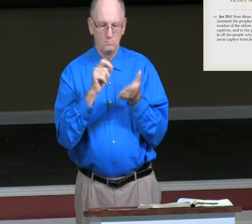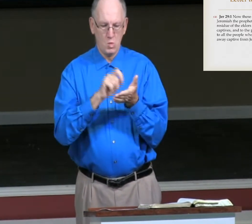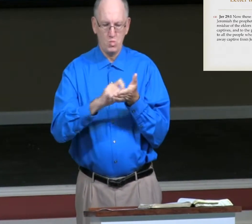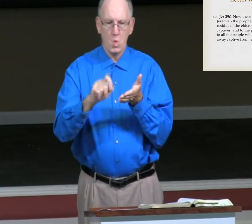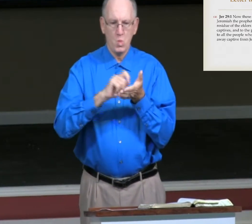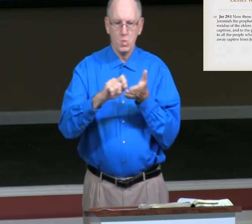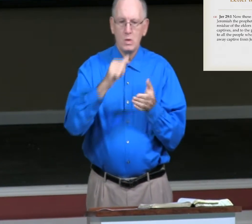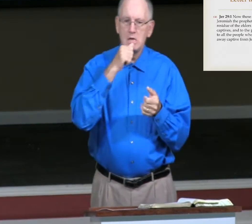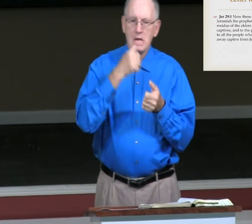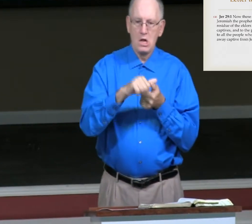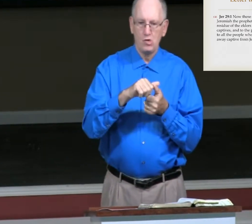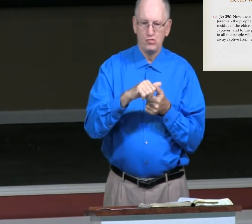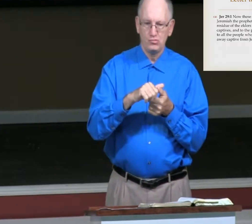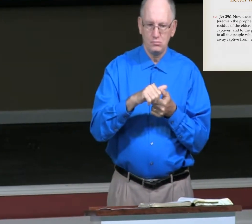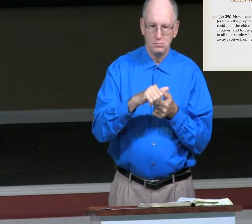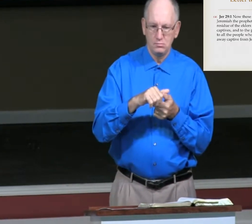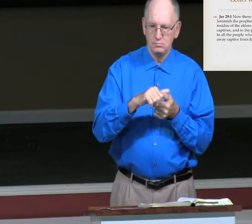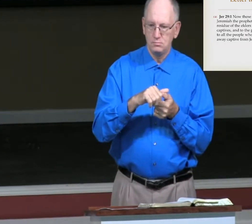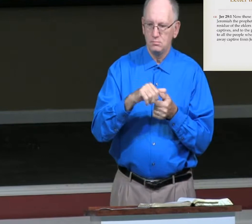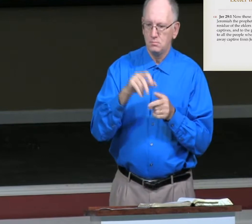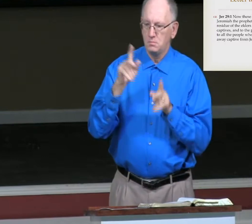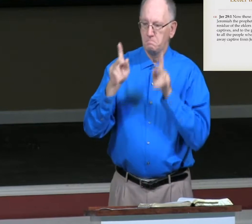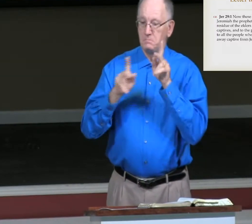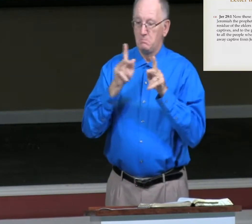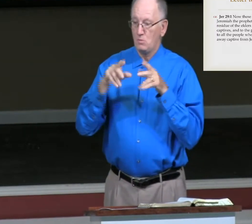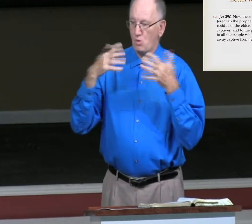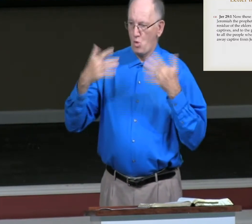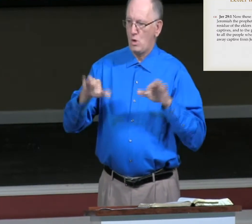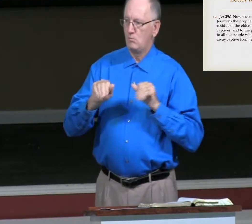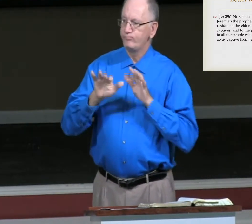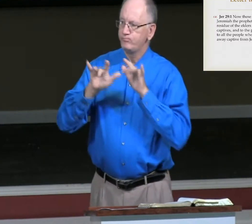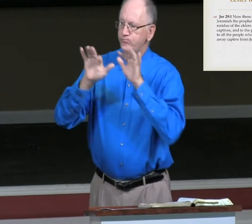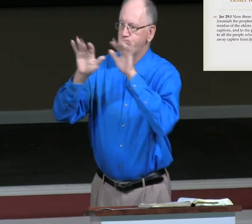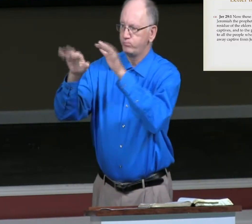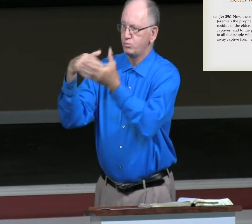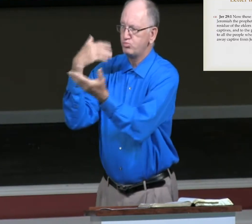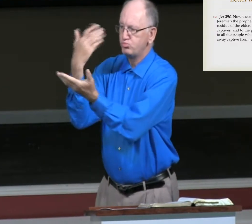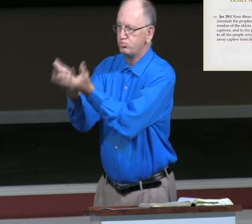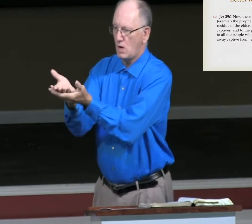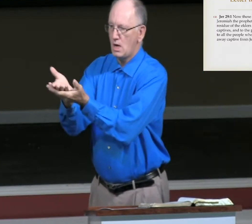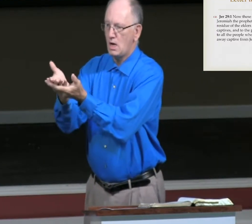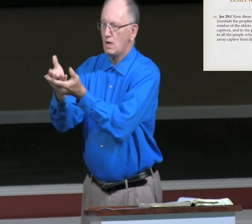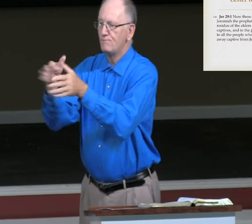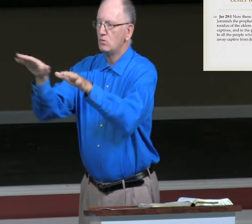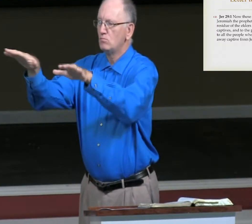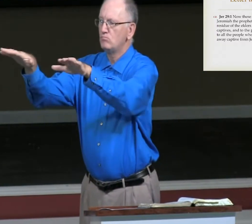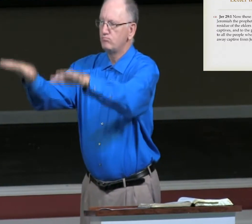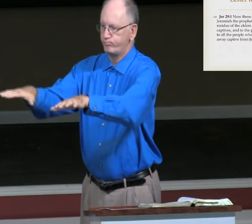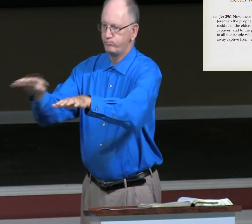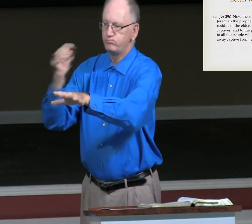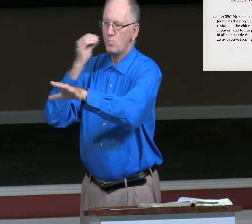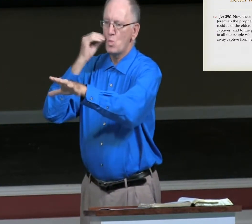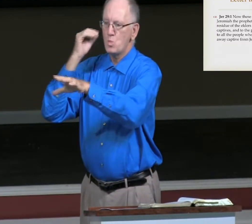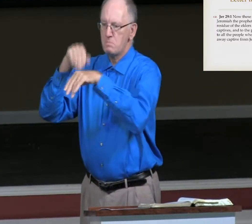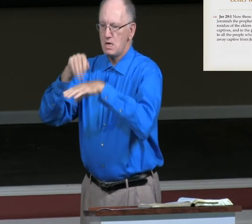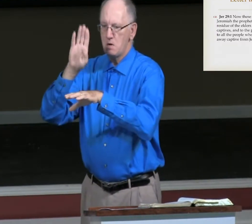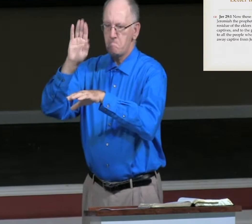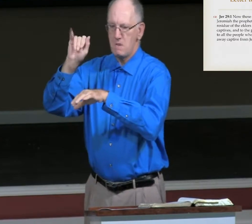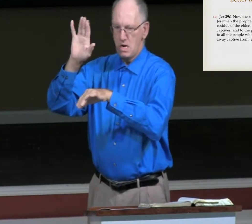Jeremiah wrote a letter. The people had already arrived and settled at home